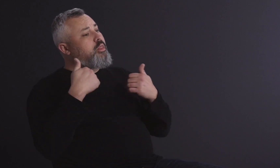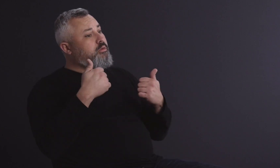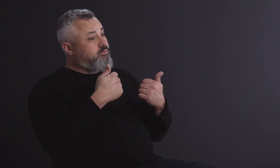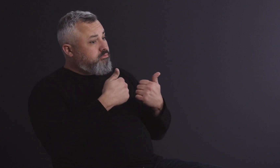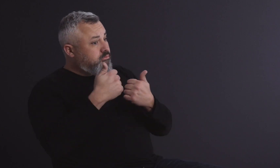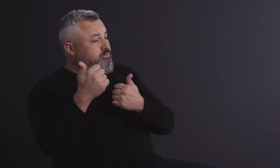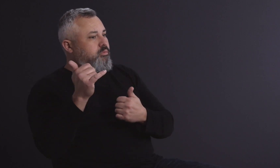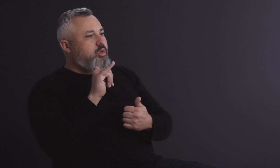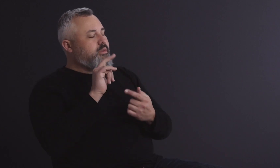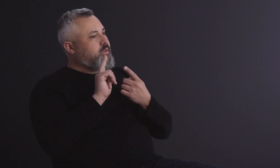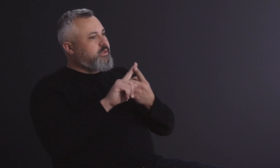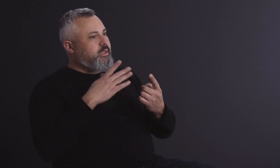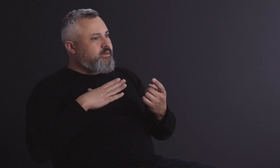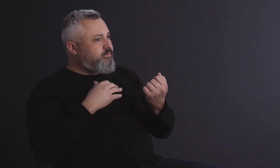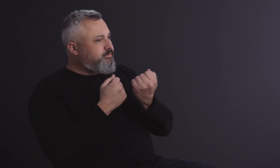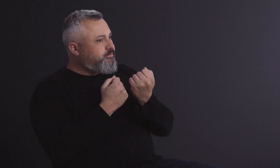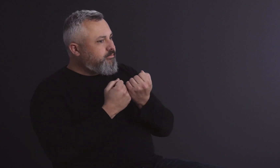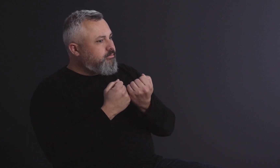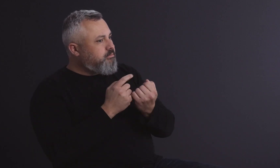So how has this all affected your mental health?